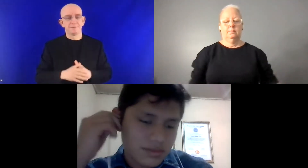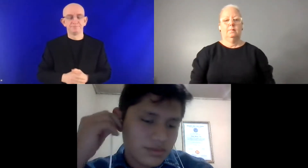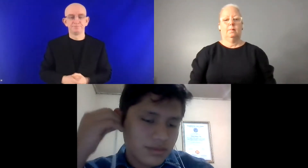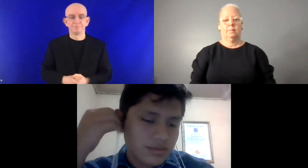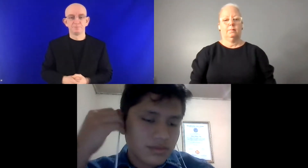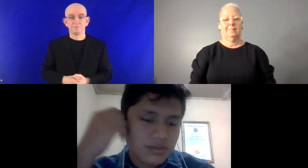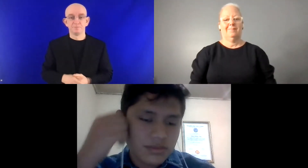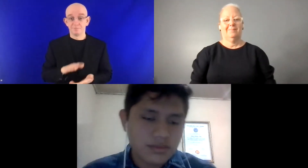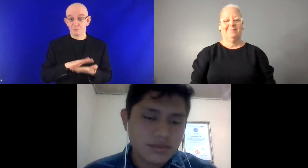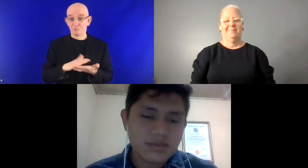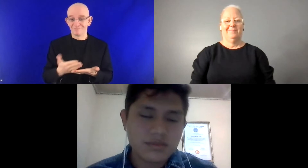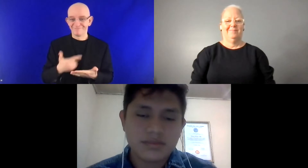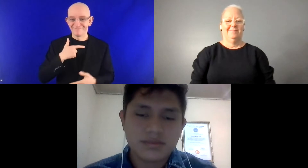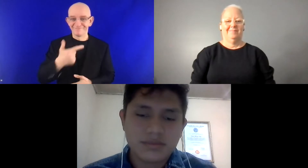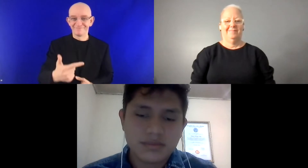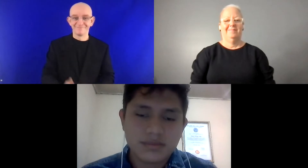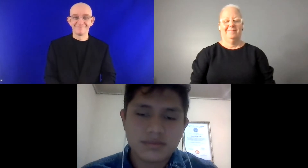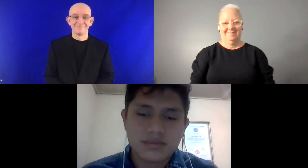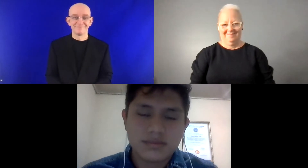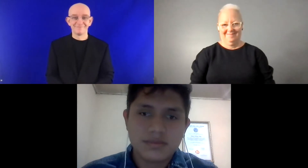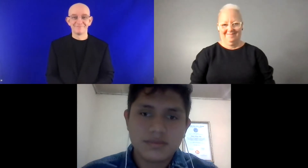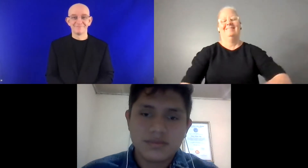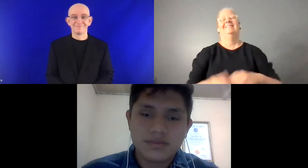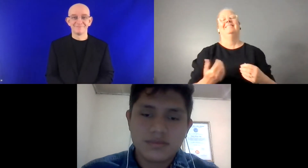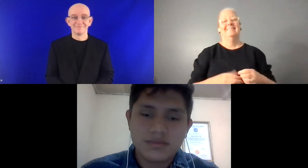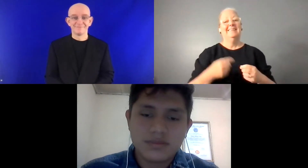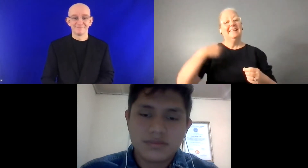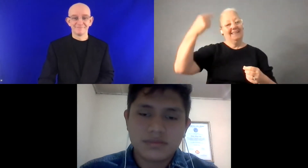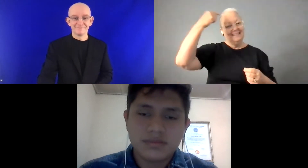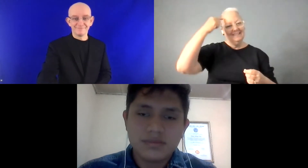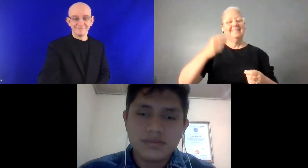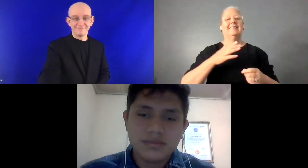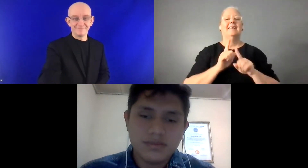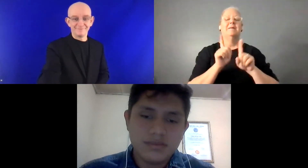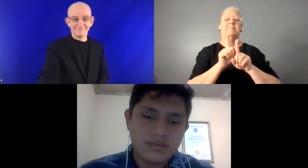indigenous youth with a disability, one is communication.